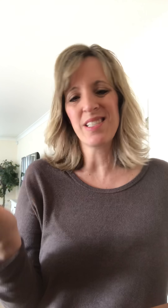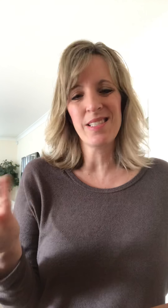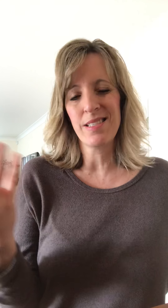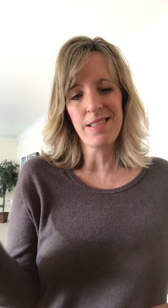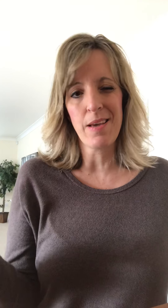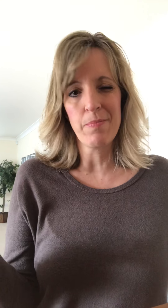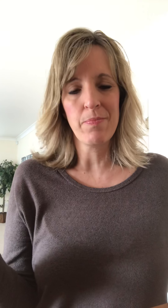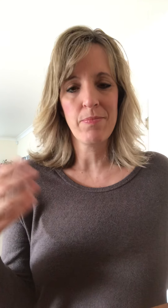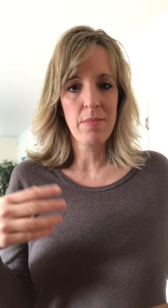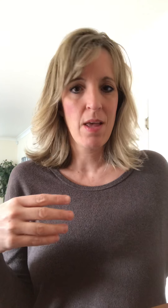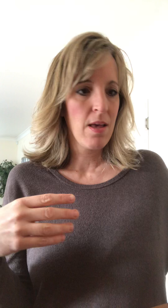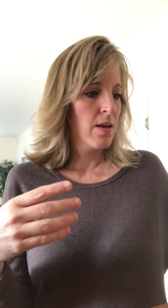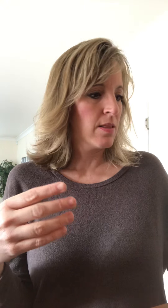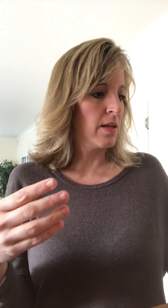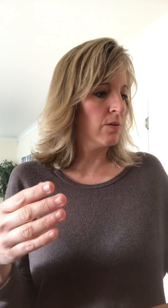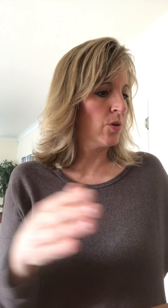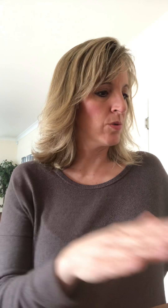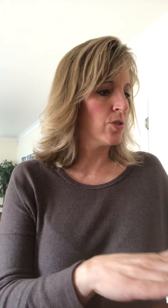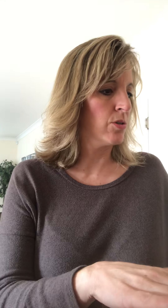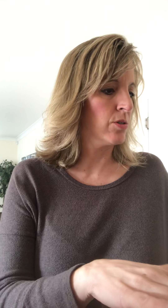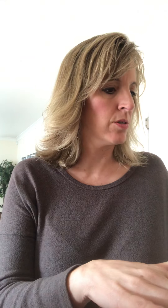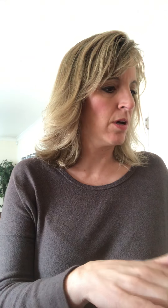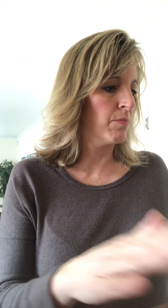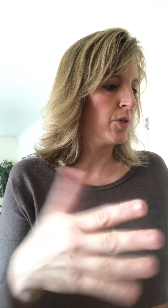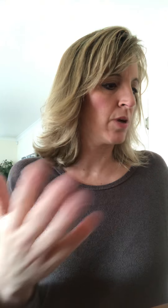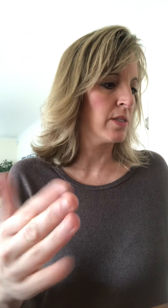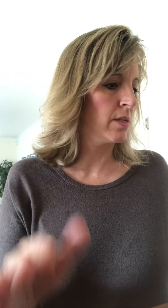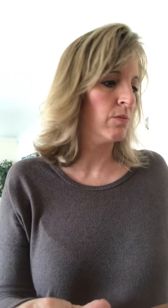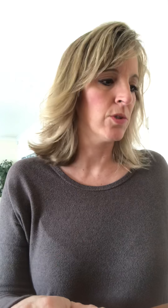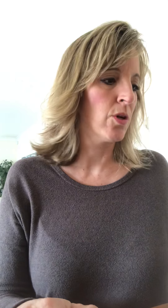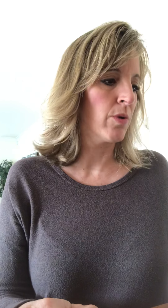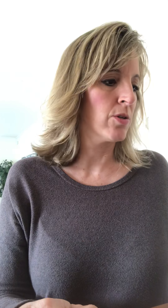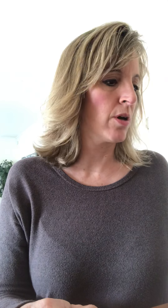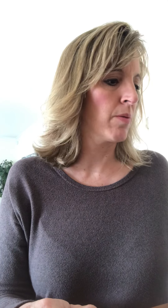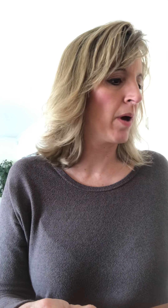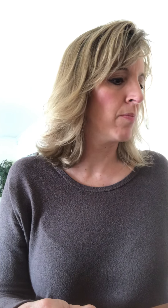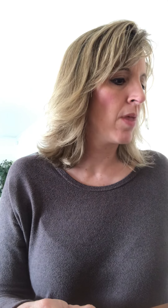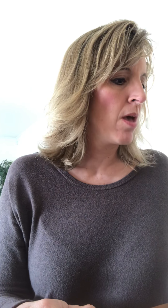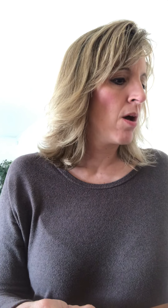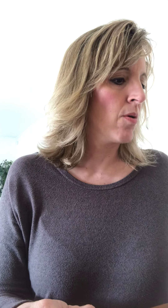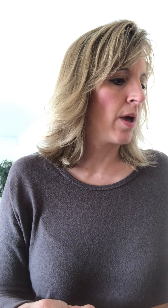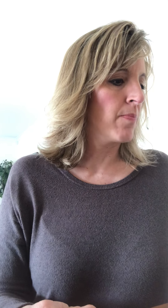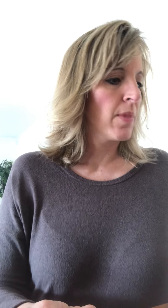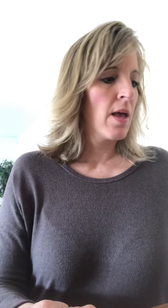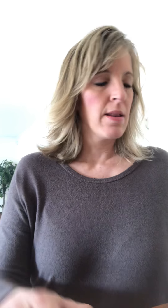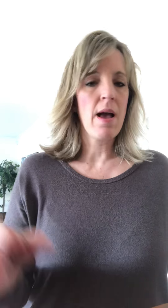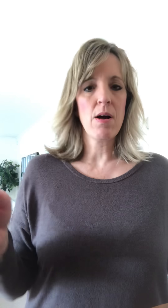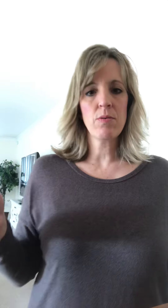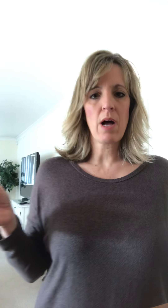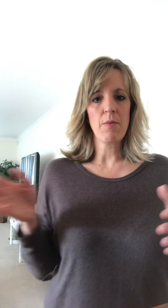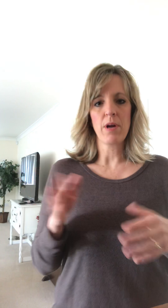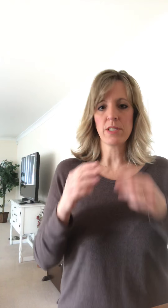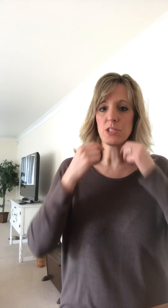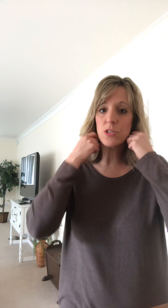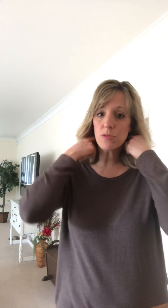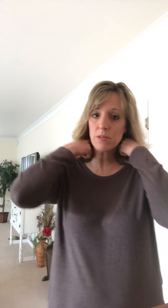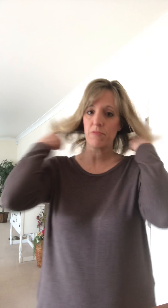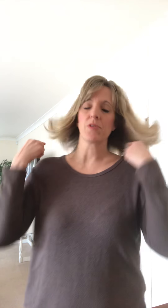the same thing. They'll know what you guys will know what you're talking about. Okay, now I wanted to do some